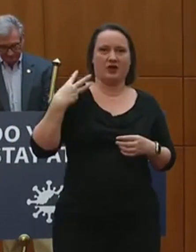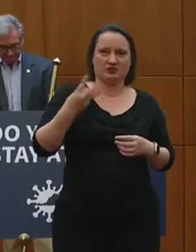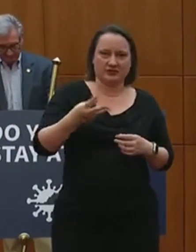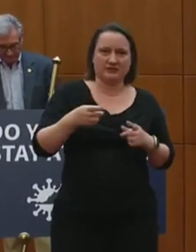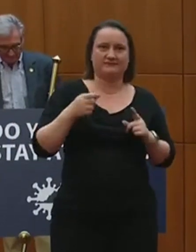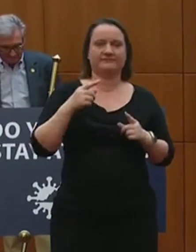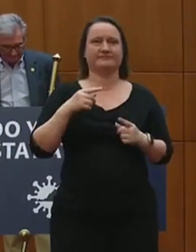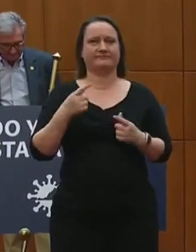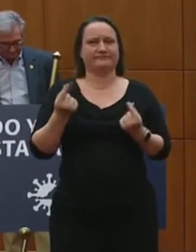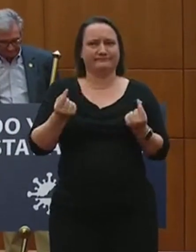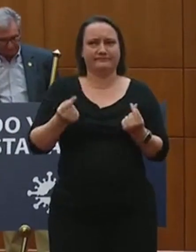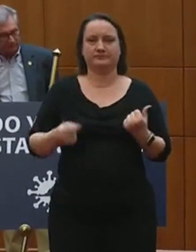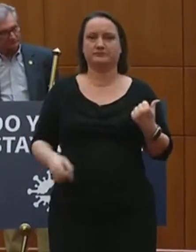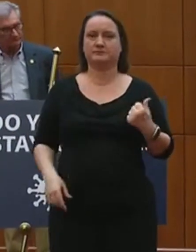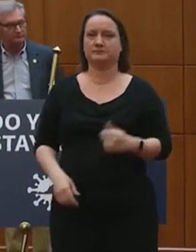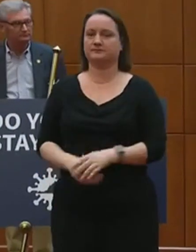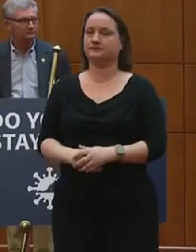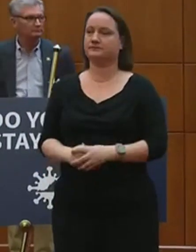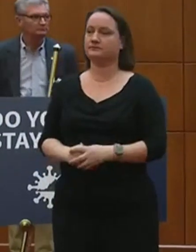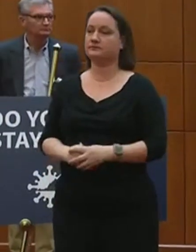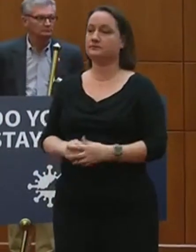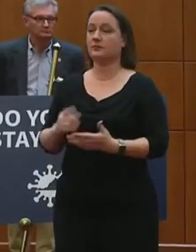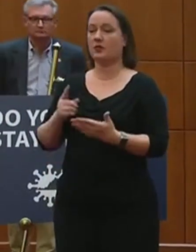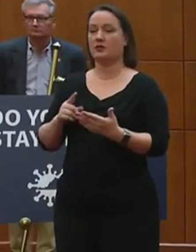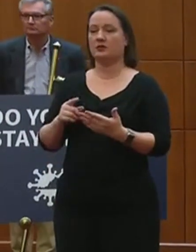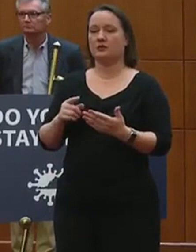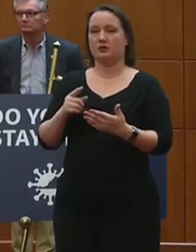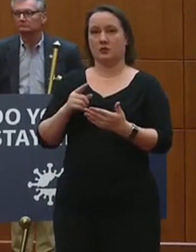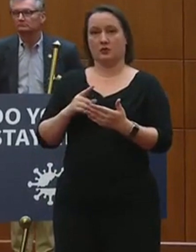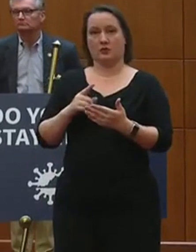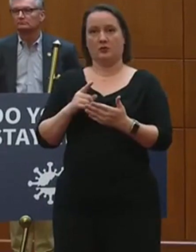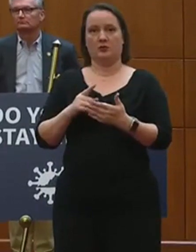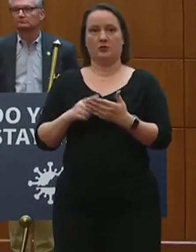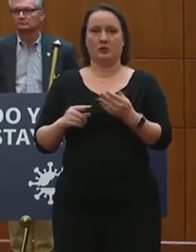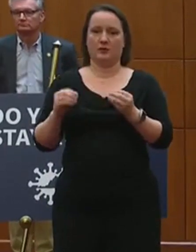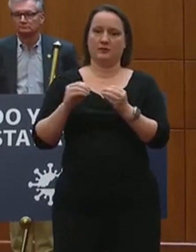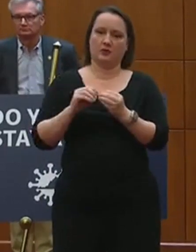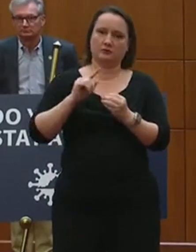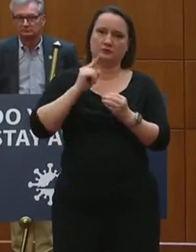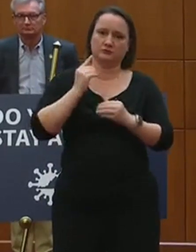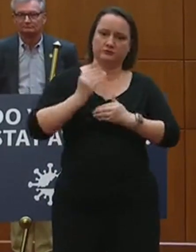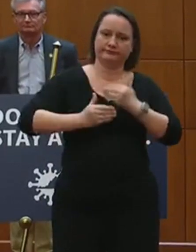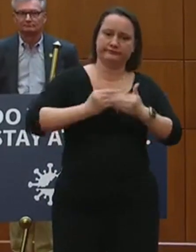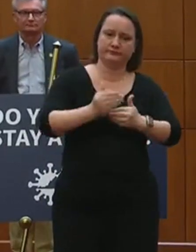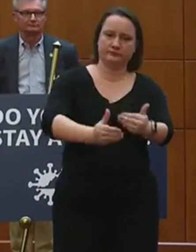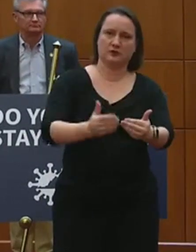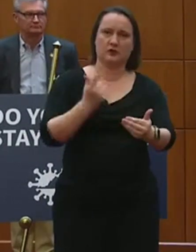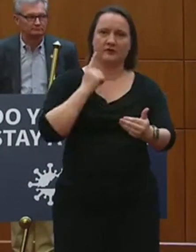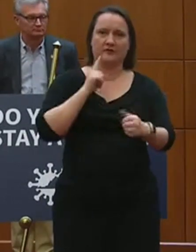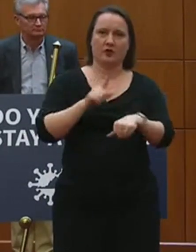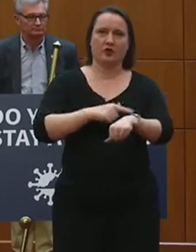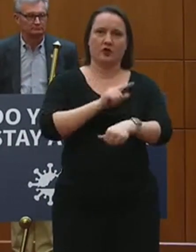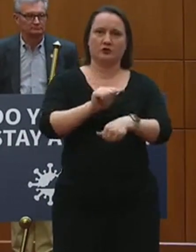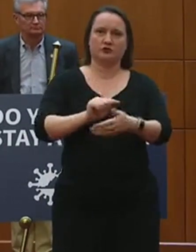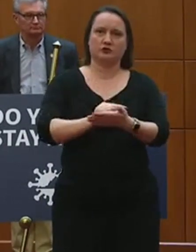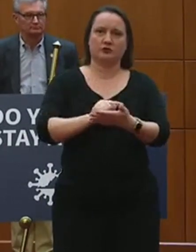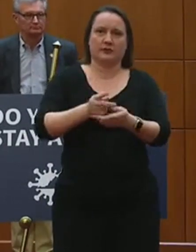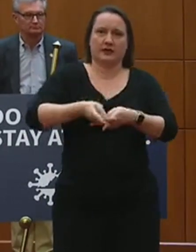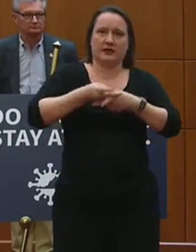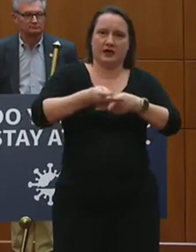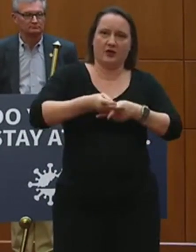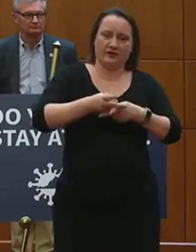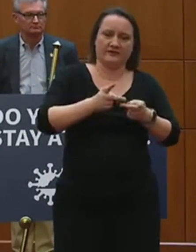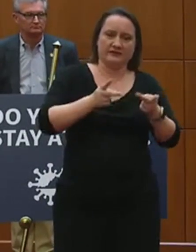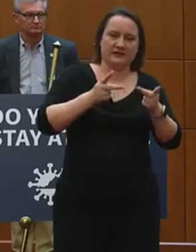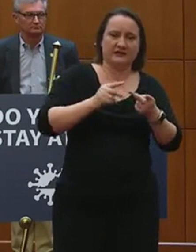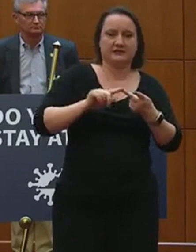So first of all, the question is, what additional steps are being taken with long-term care facilities and other high-risk medical